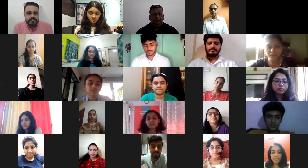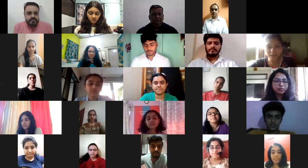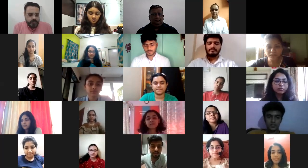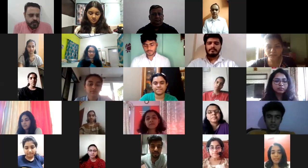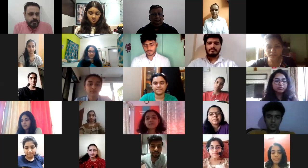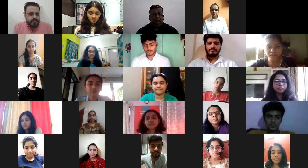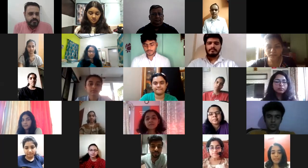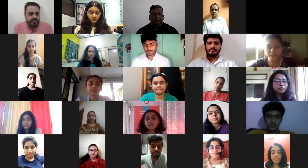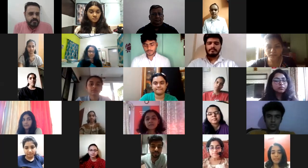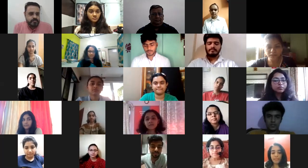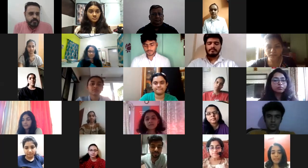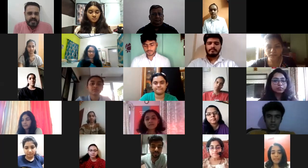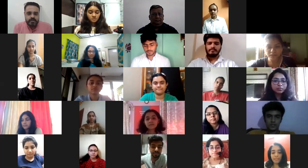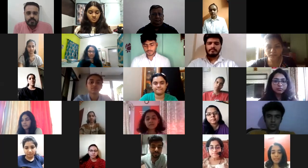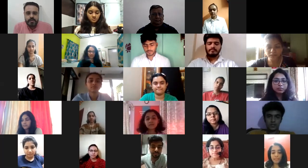would you want to? Would anyone want to